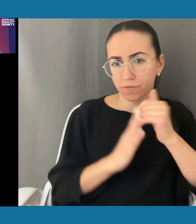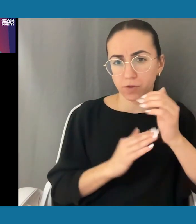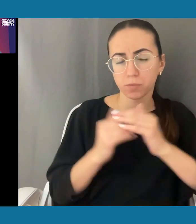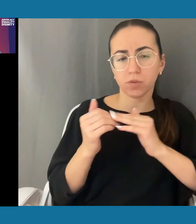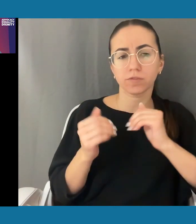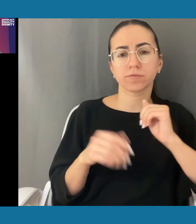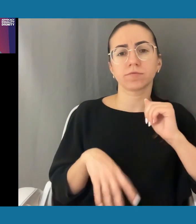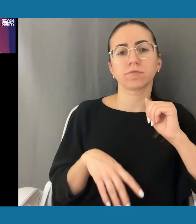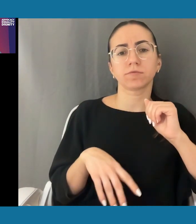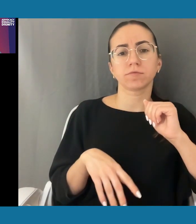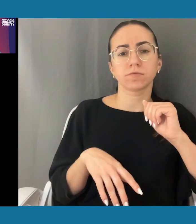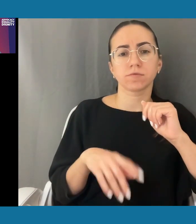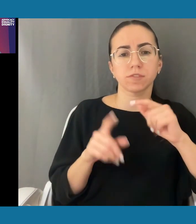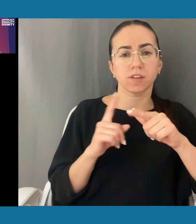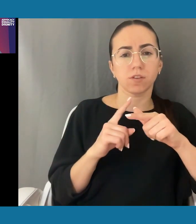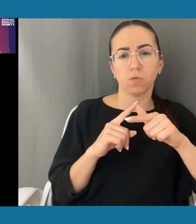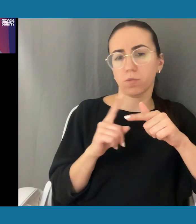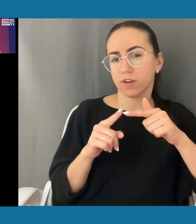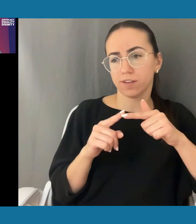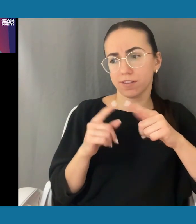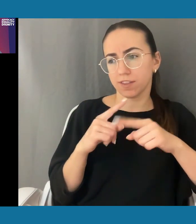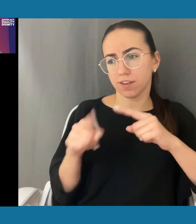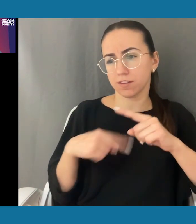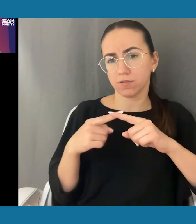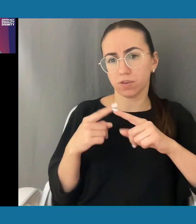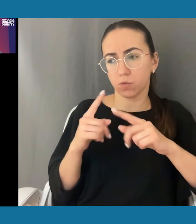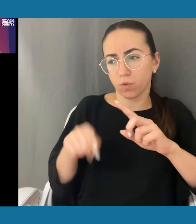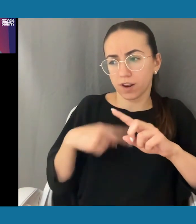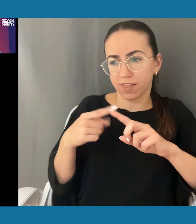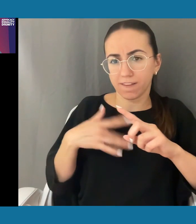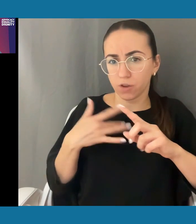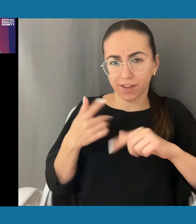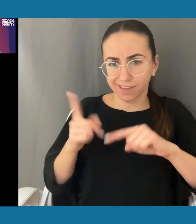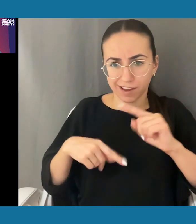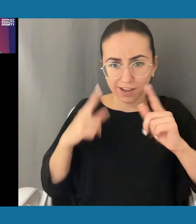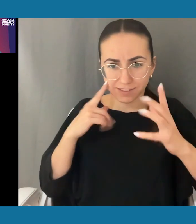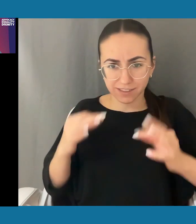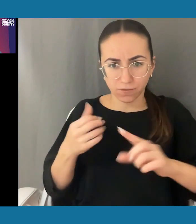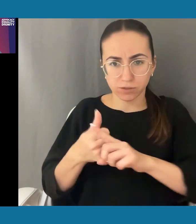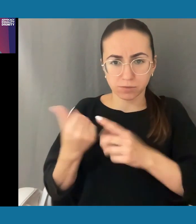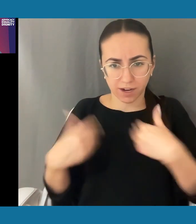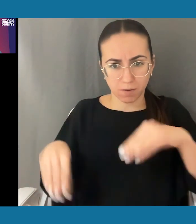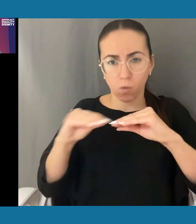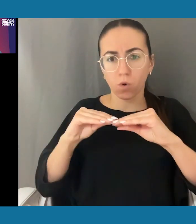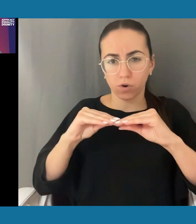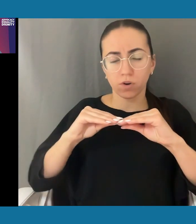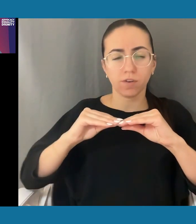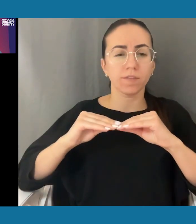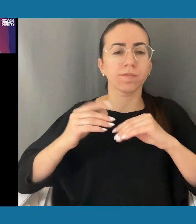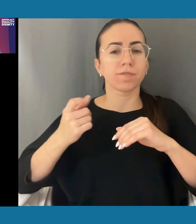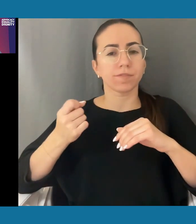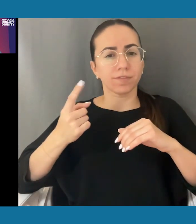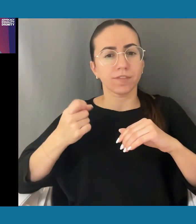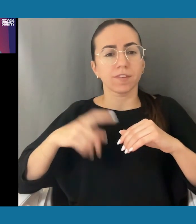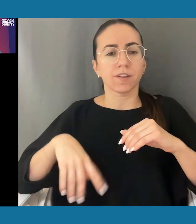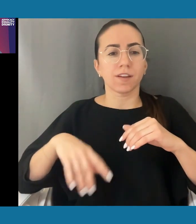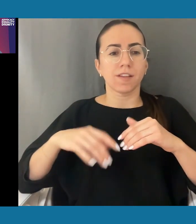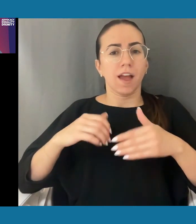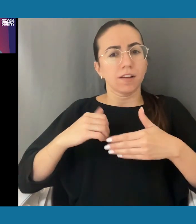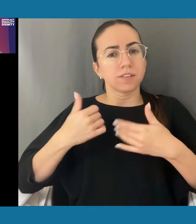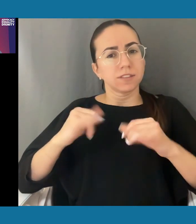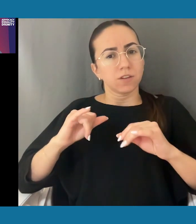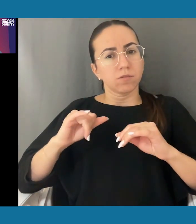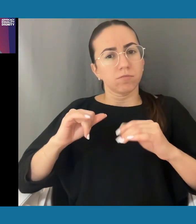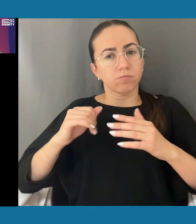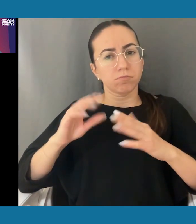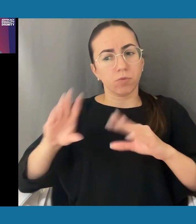that they're no longer able to make them for themselves. And that still really emphasizes autonomy and, you know, self-determination,